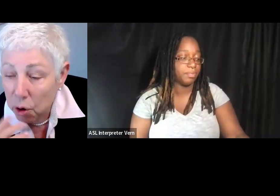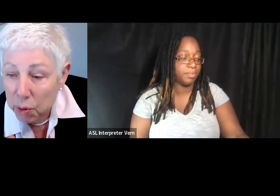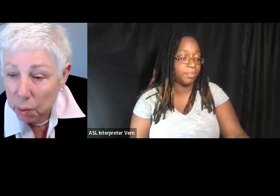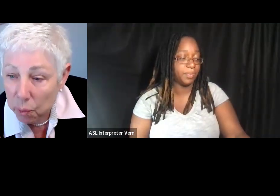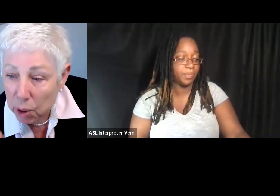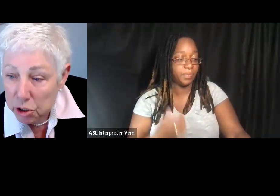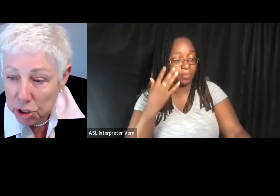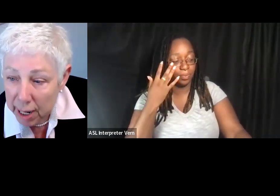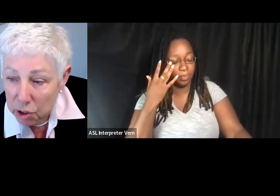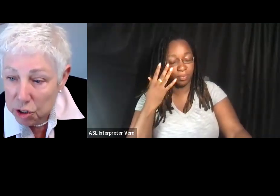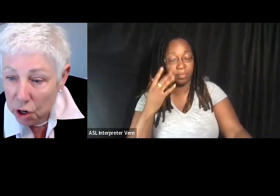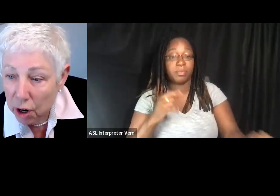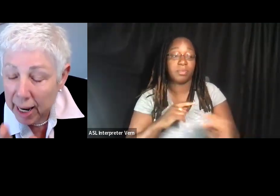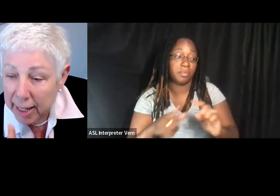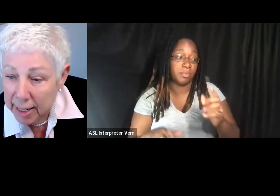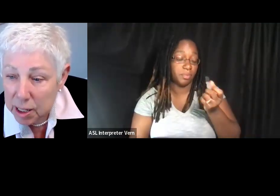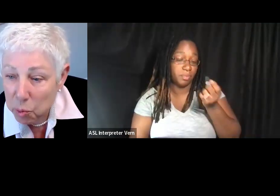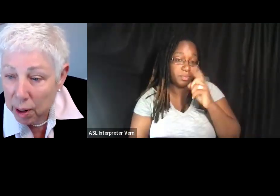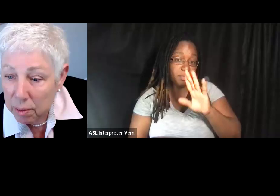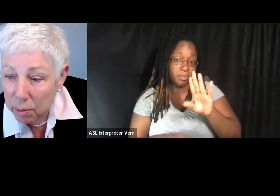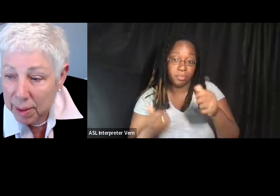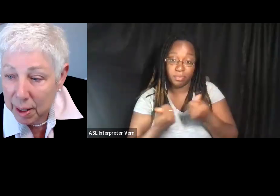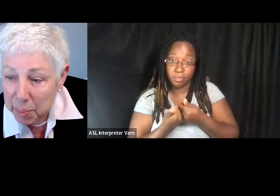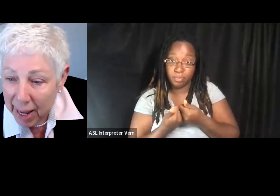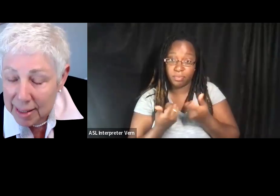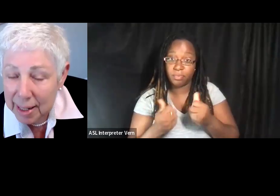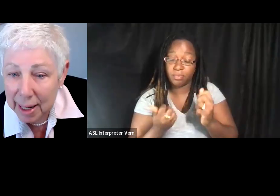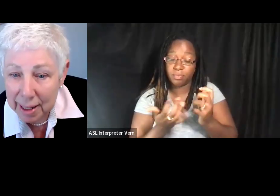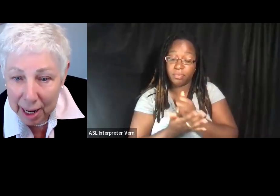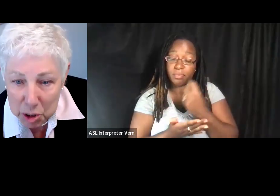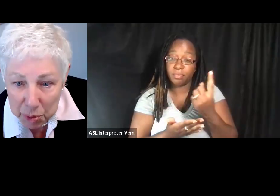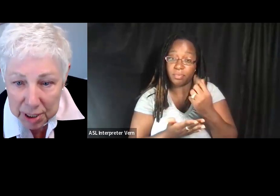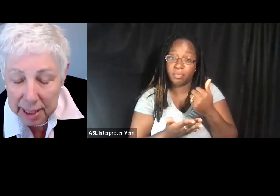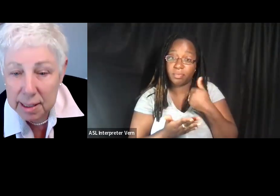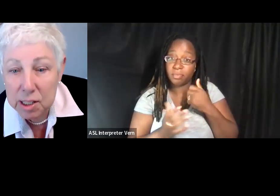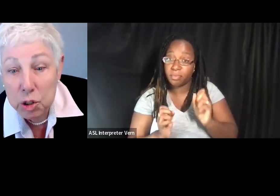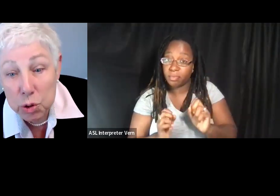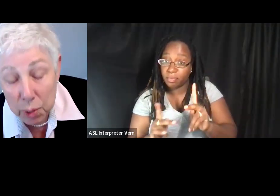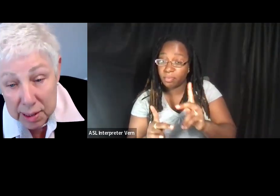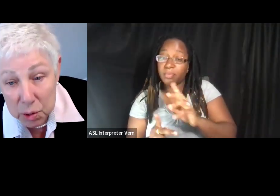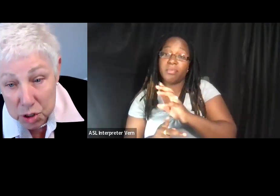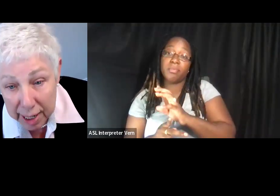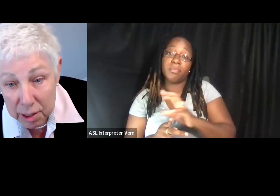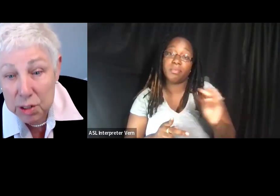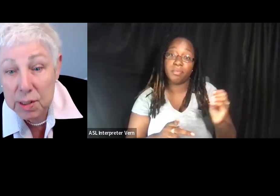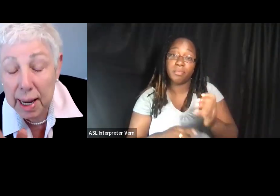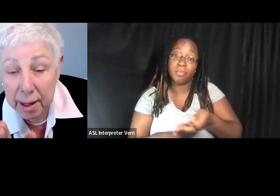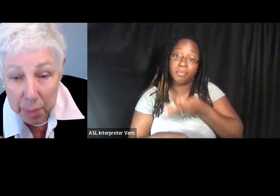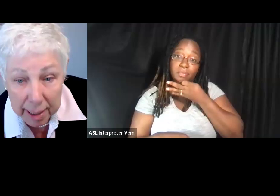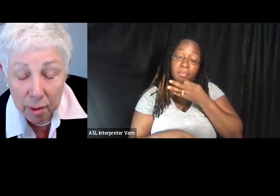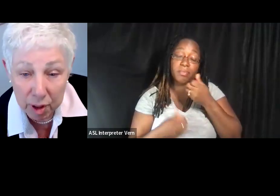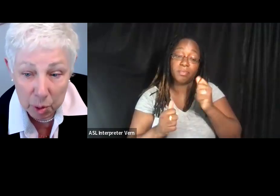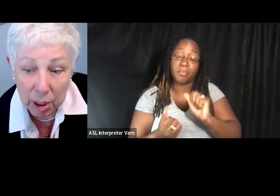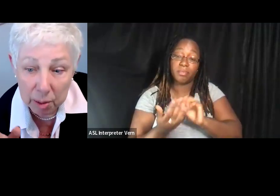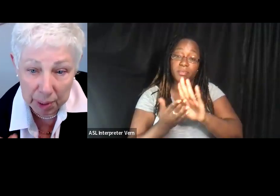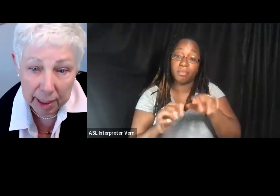But know that what your challenges are and get someone with the capacity and expertise to address those challenges, and